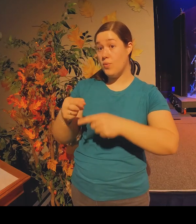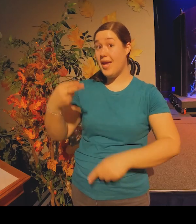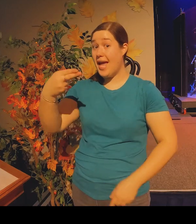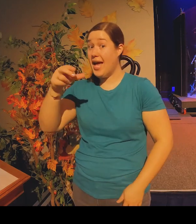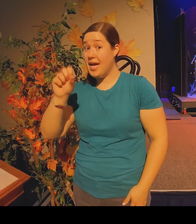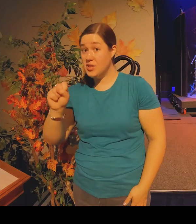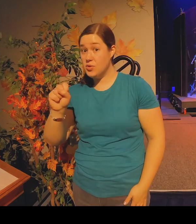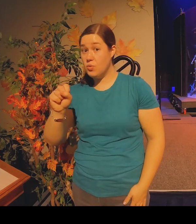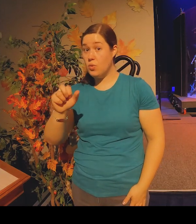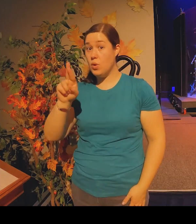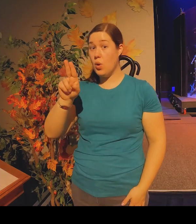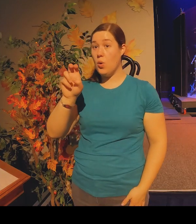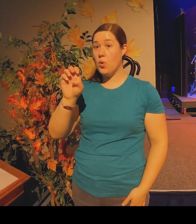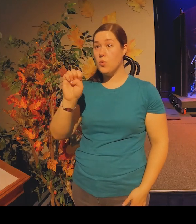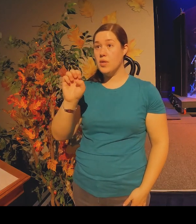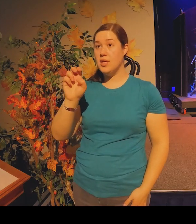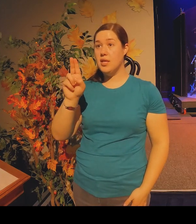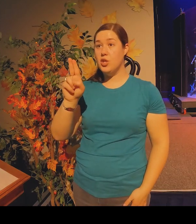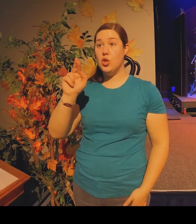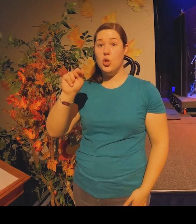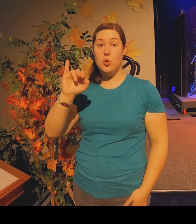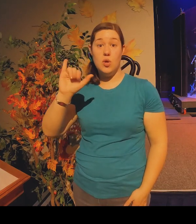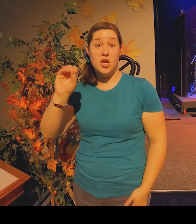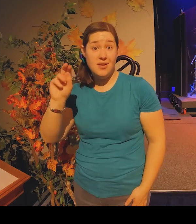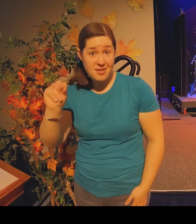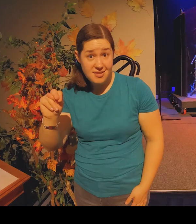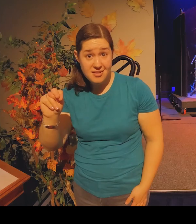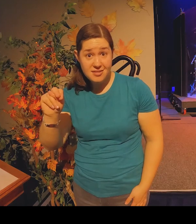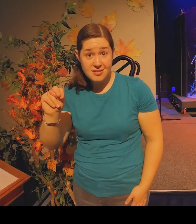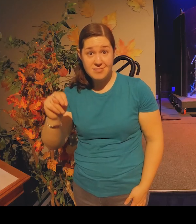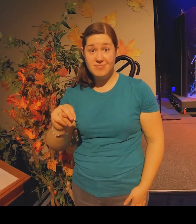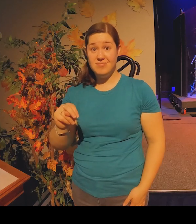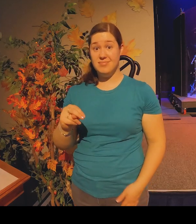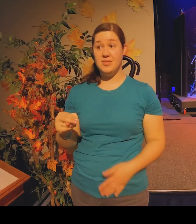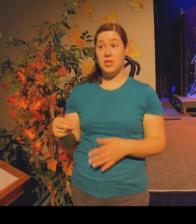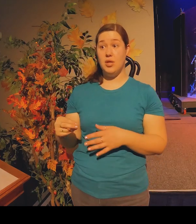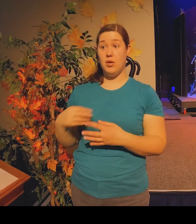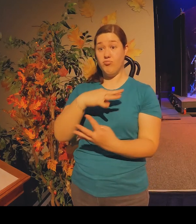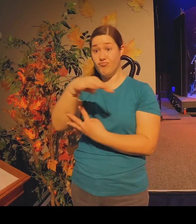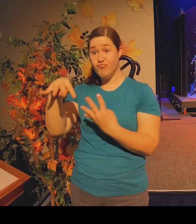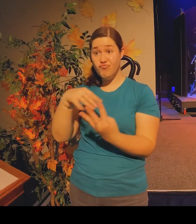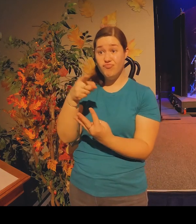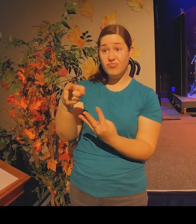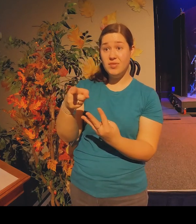and take a look at some of those folks that you wanted to marry way back when